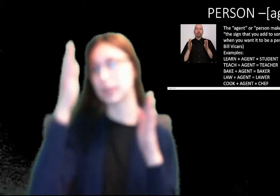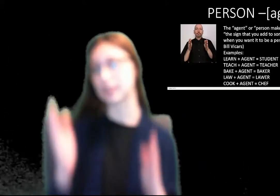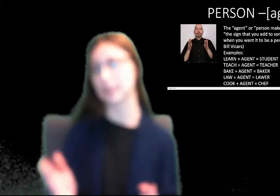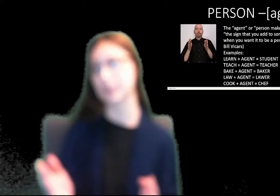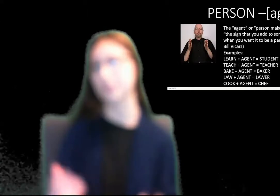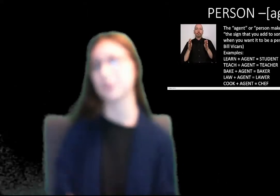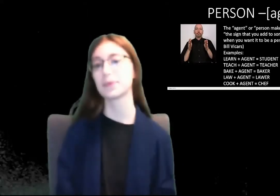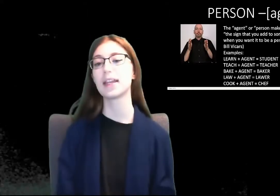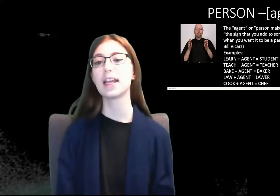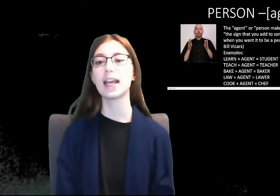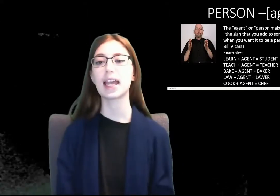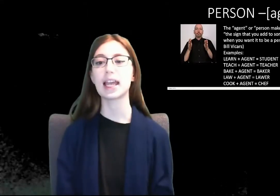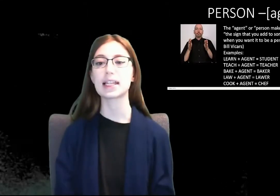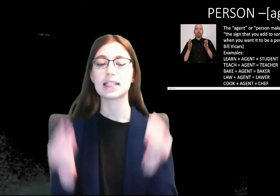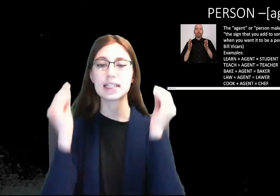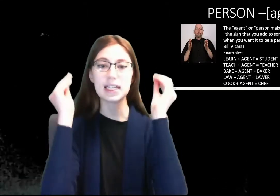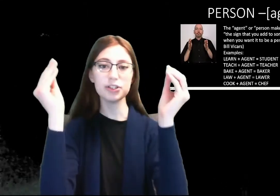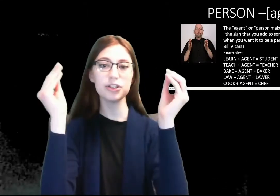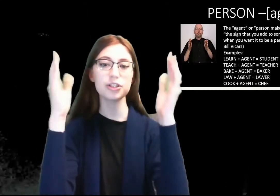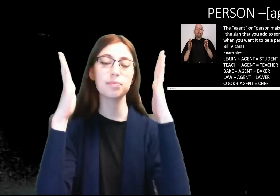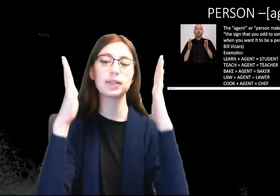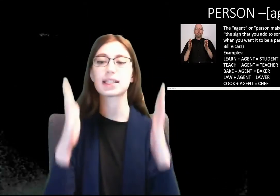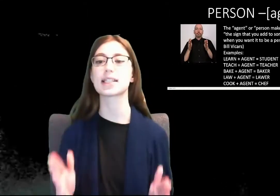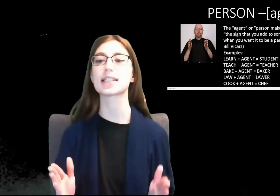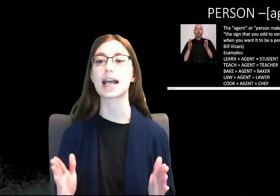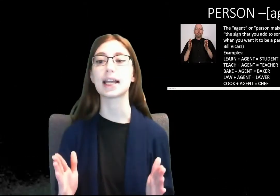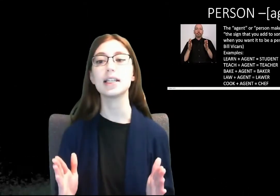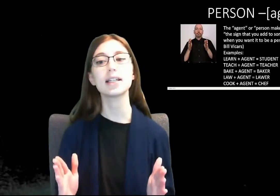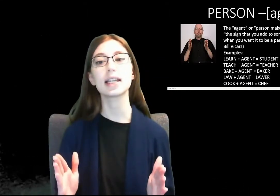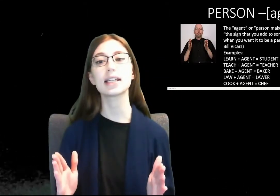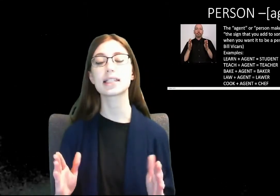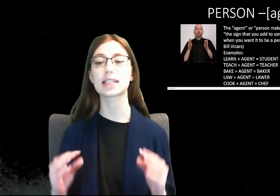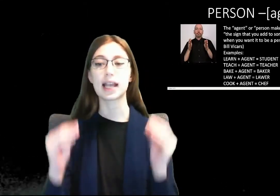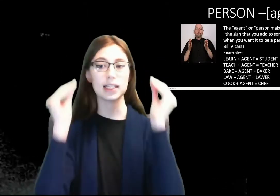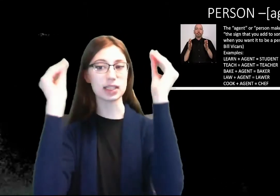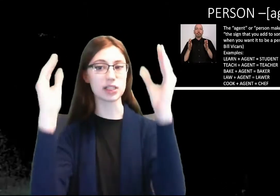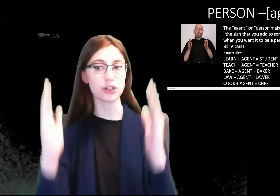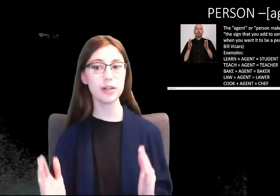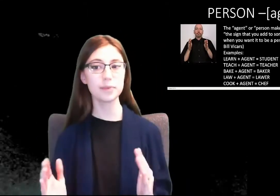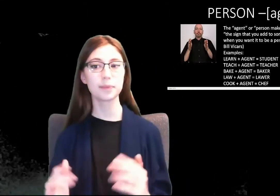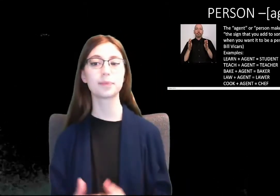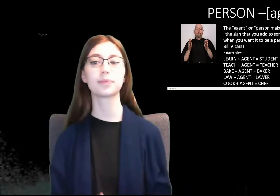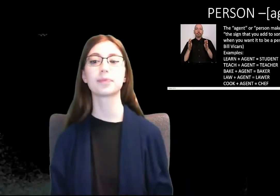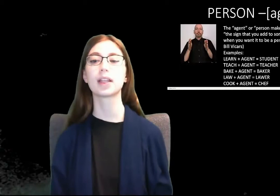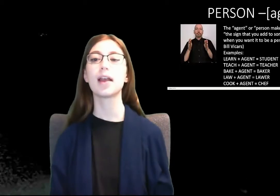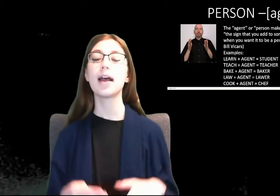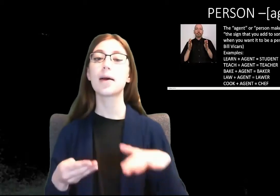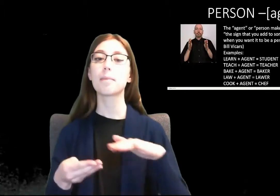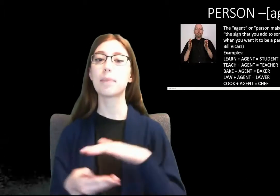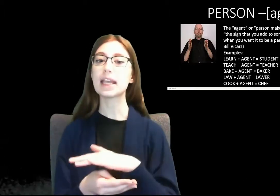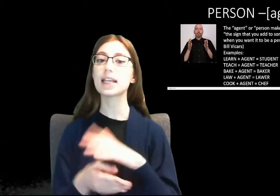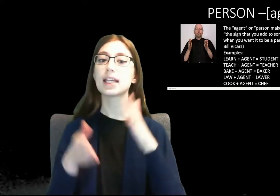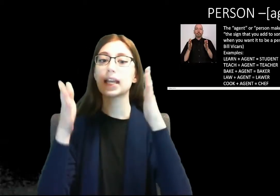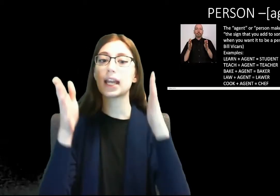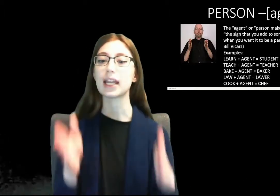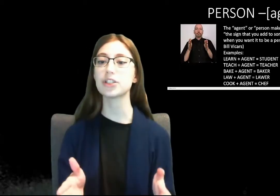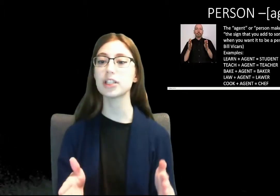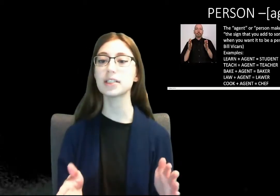student. And teach plus this sign is the sign teacher. Bake agent